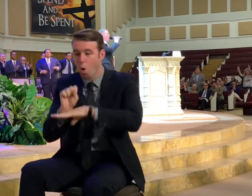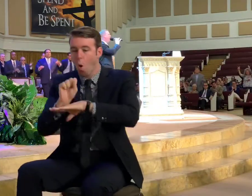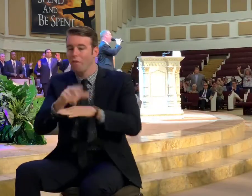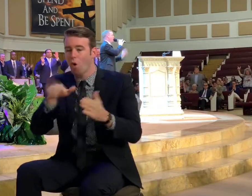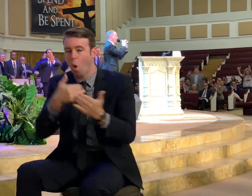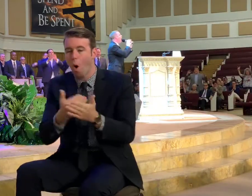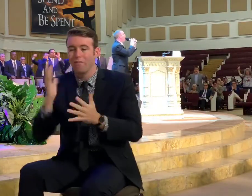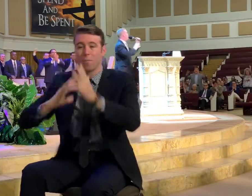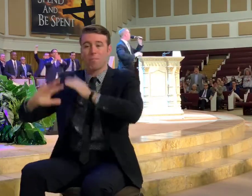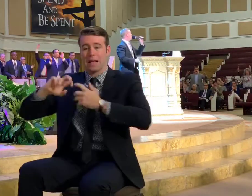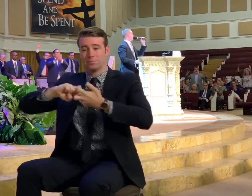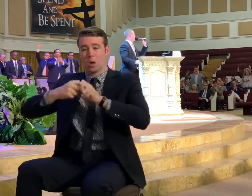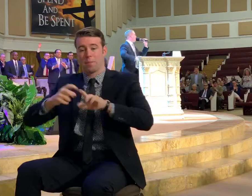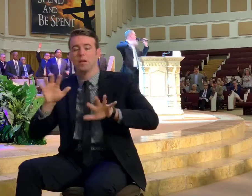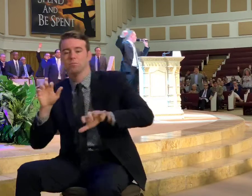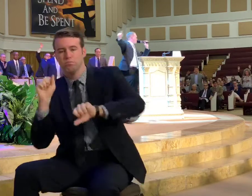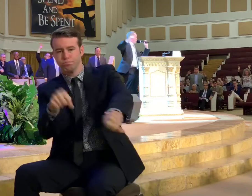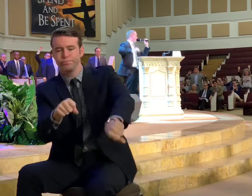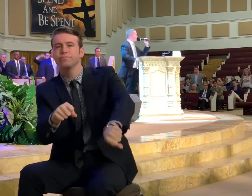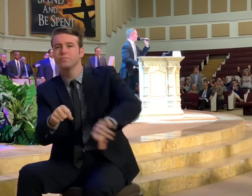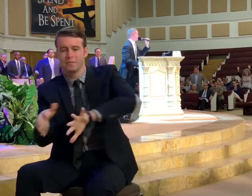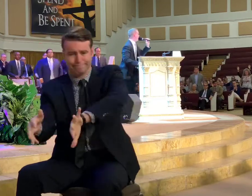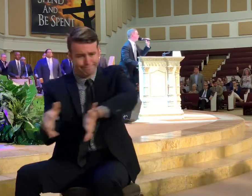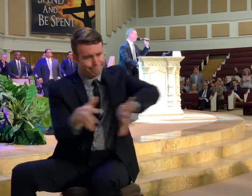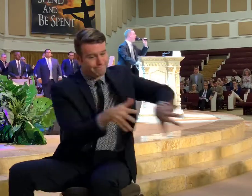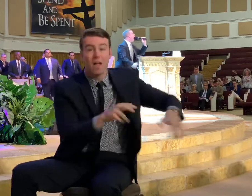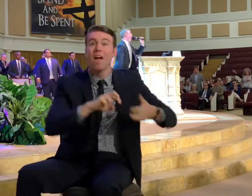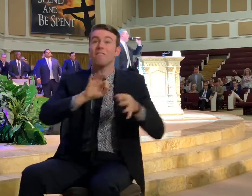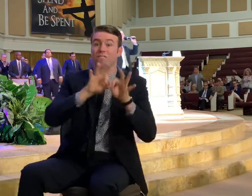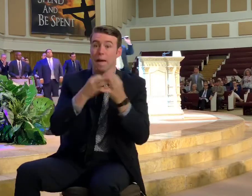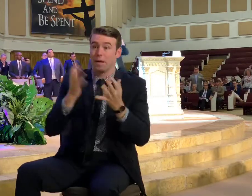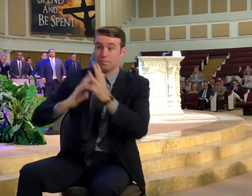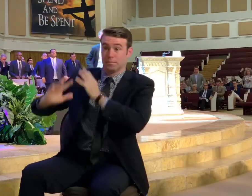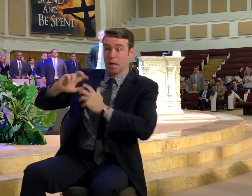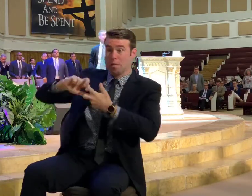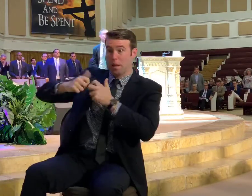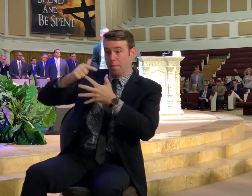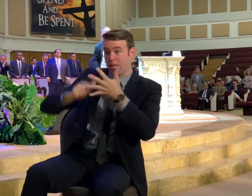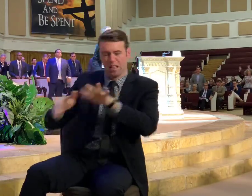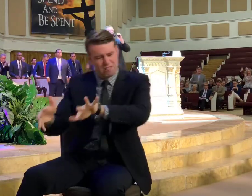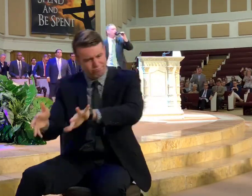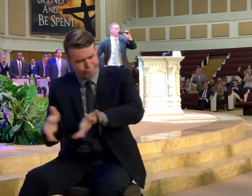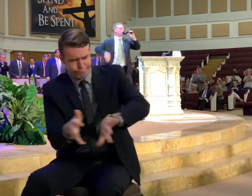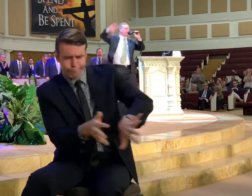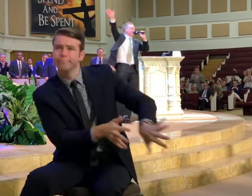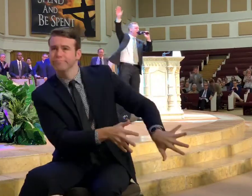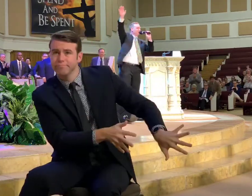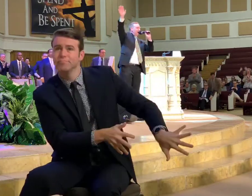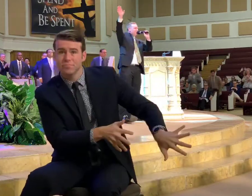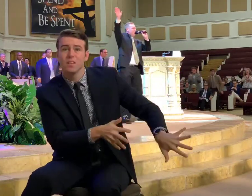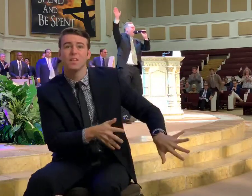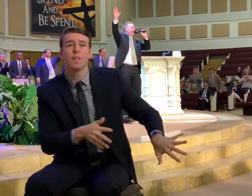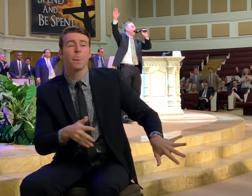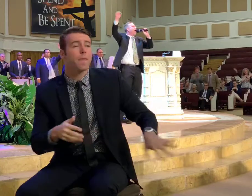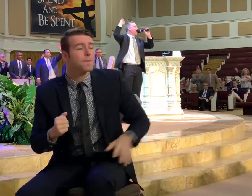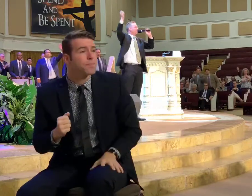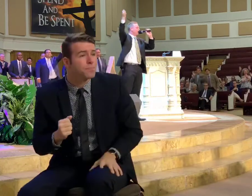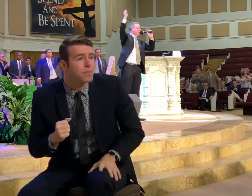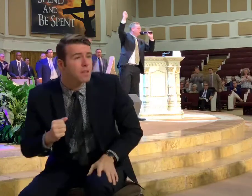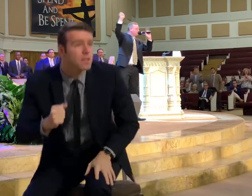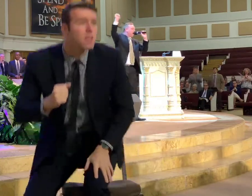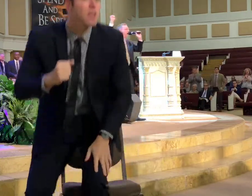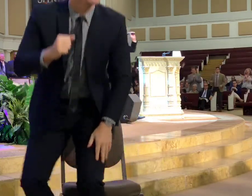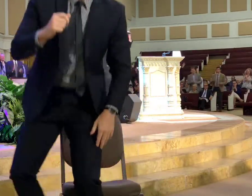all your past and overcome all your family's past. I wish I had somebody that was been there, done that,